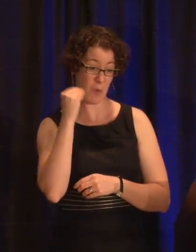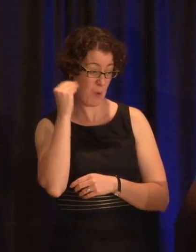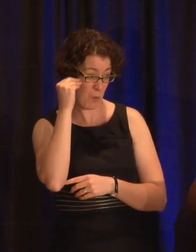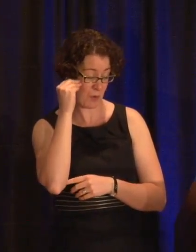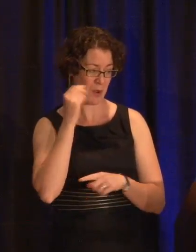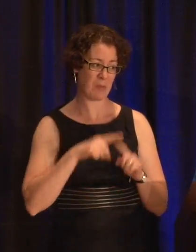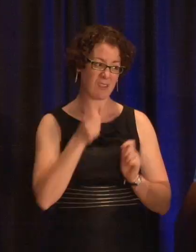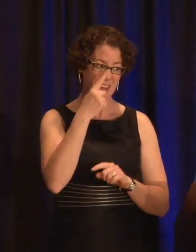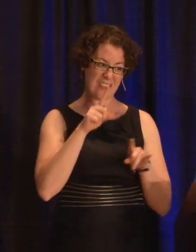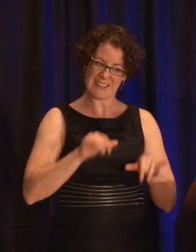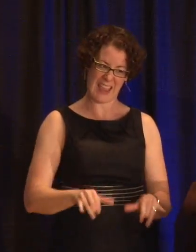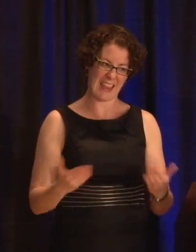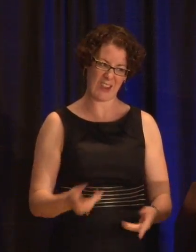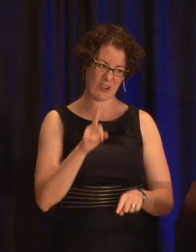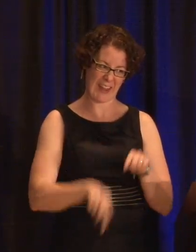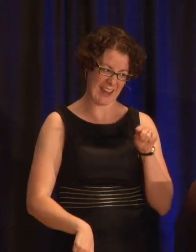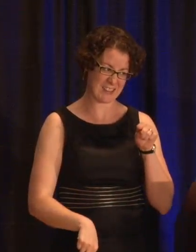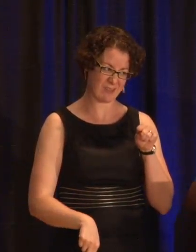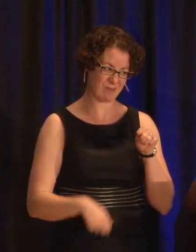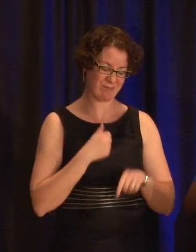here.